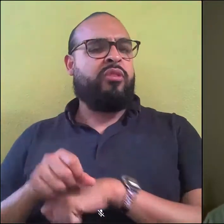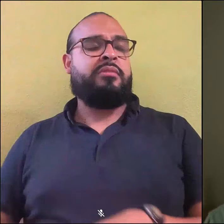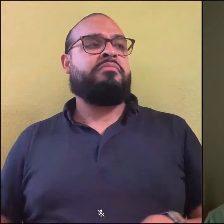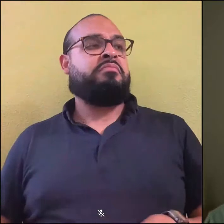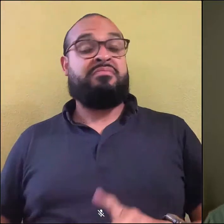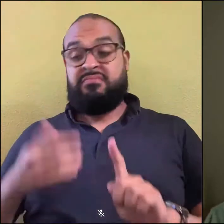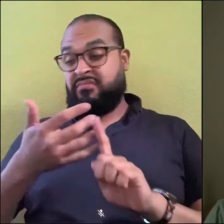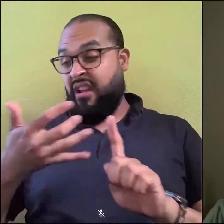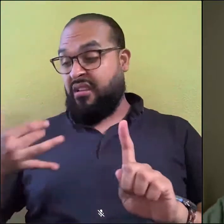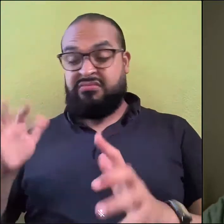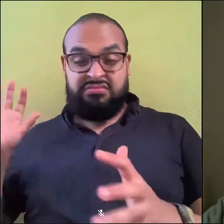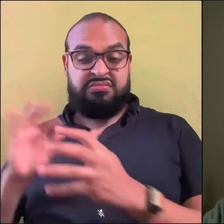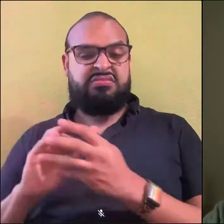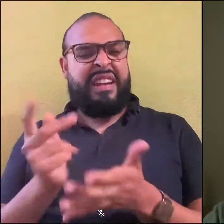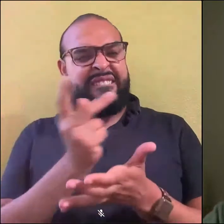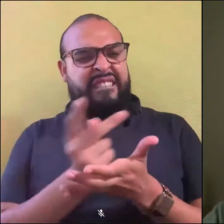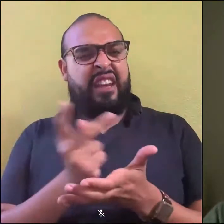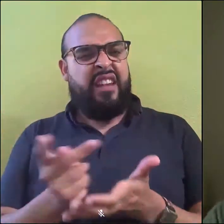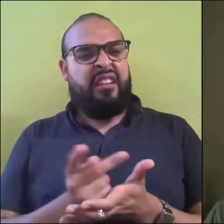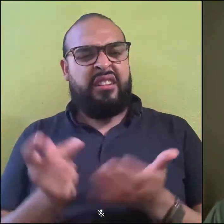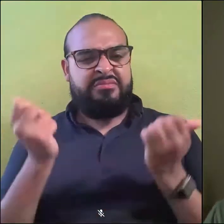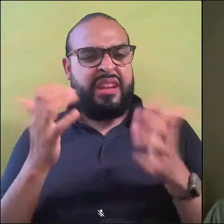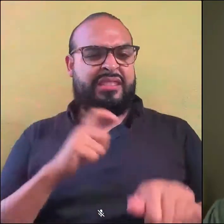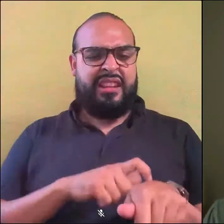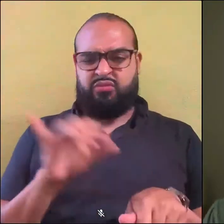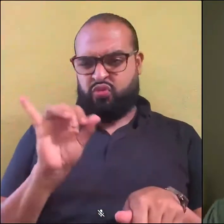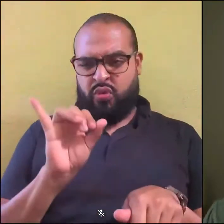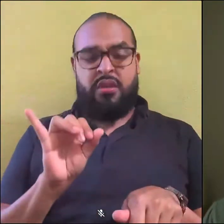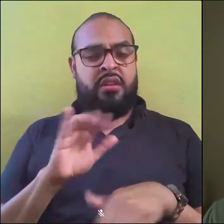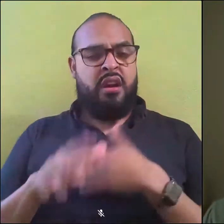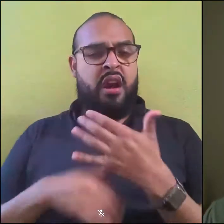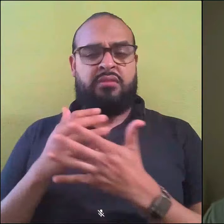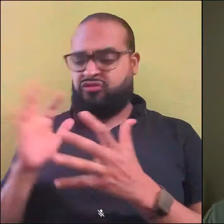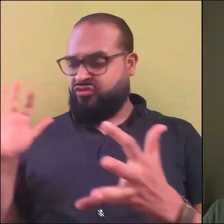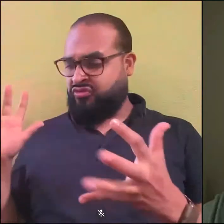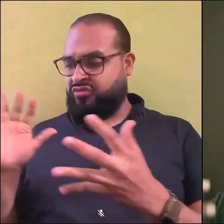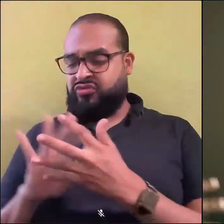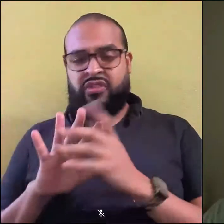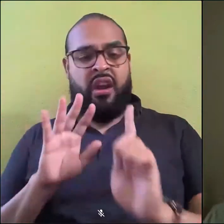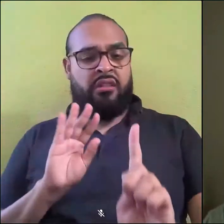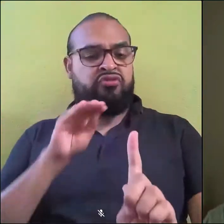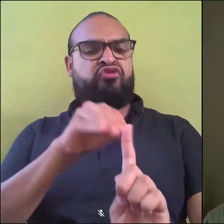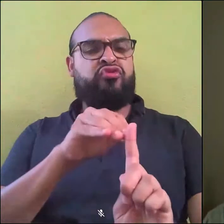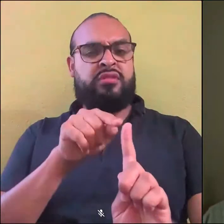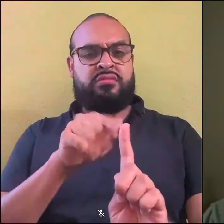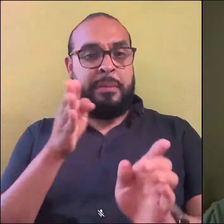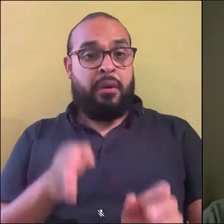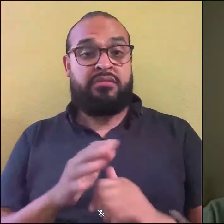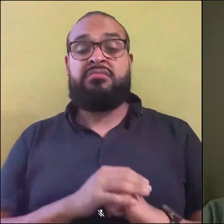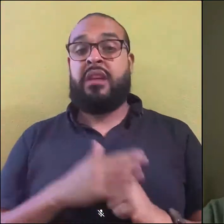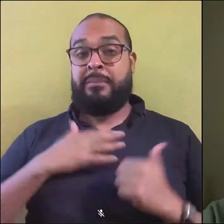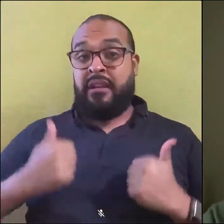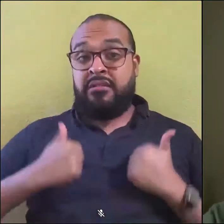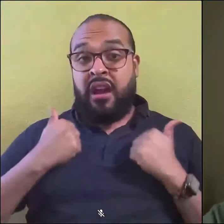over 400,000 years of, you can say, my life and the life of my ancestors and that